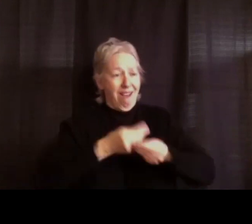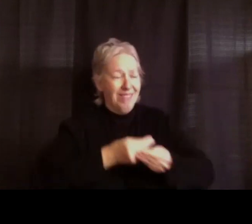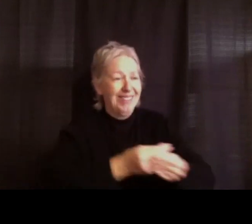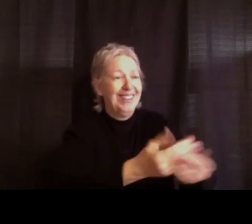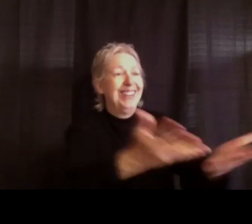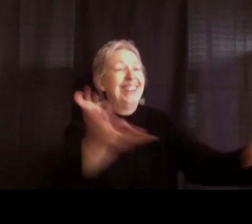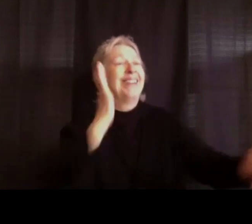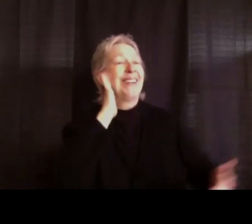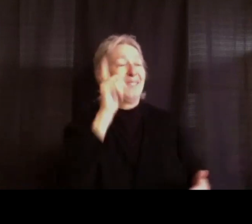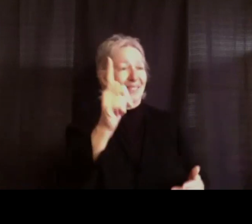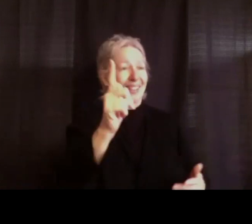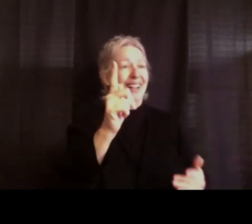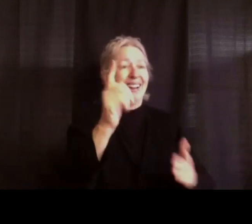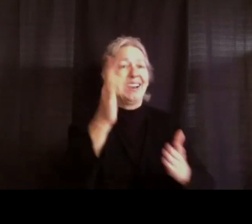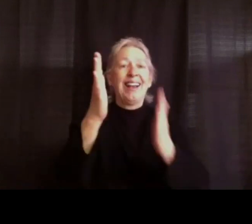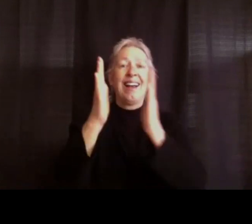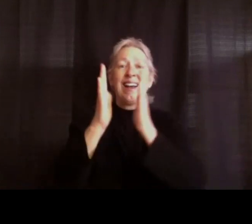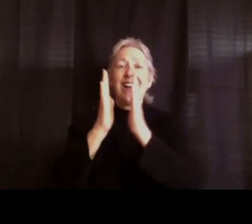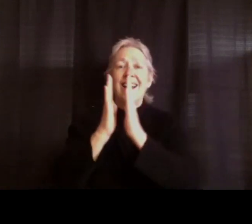Amen.